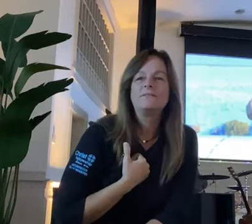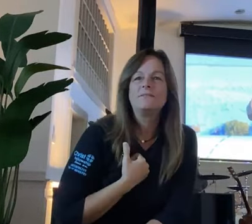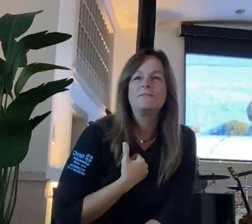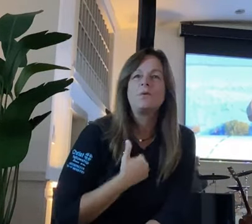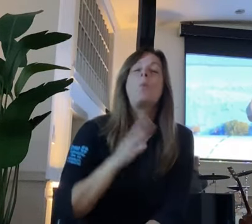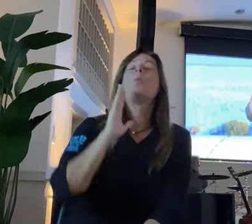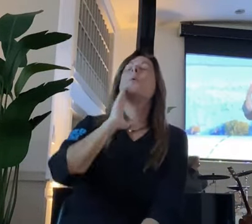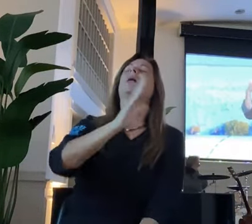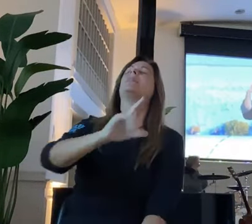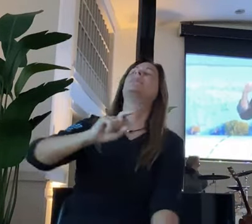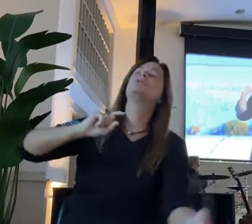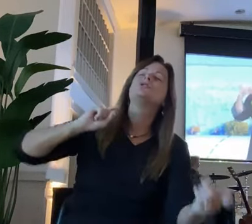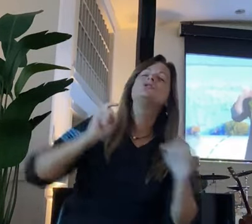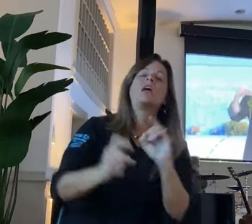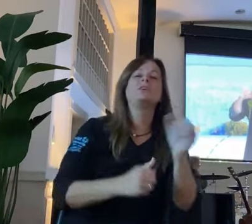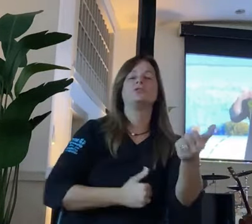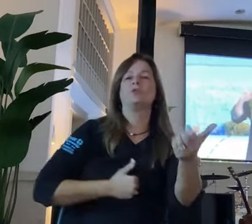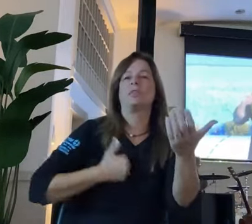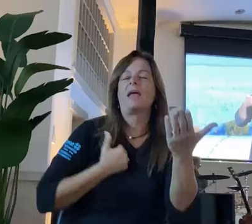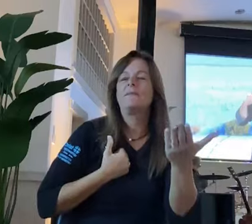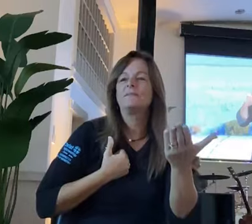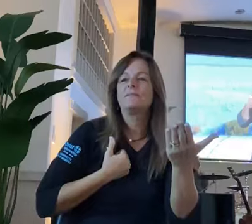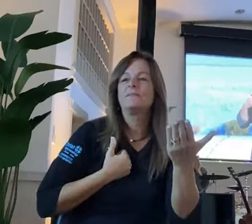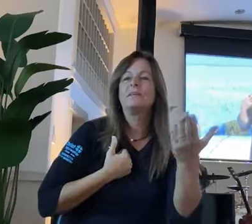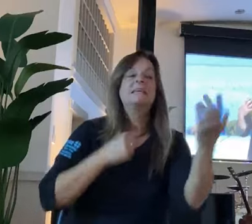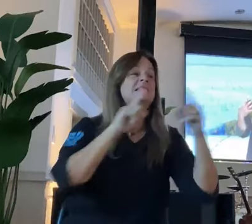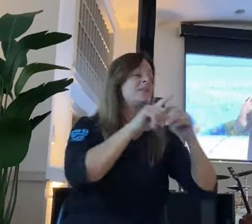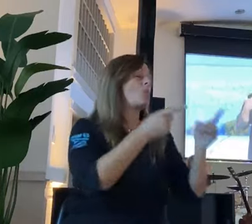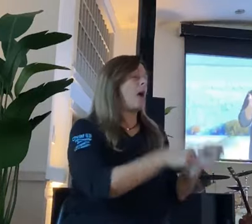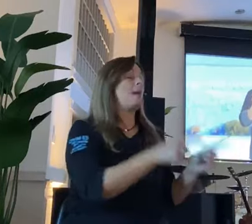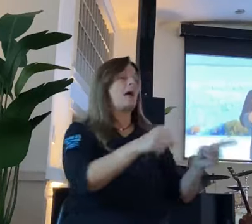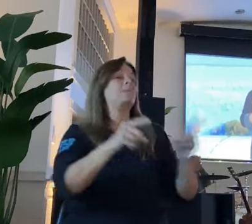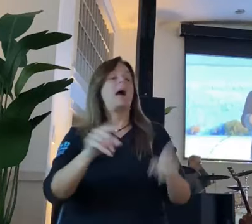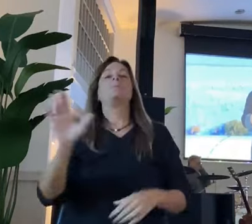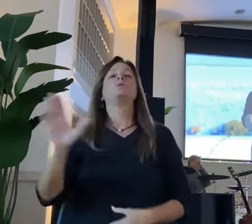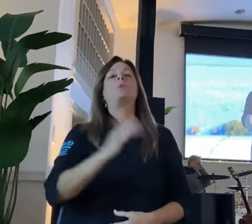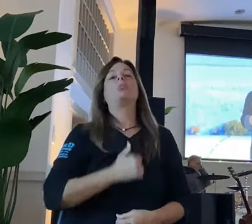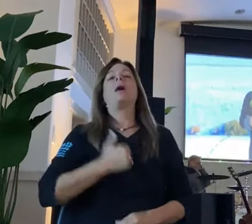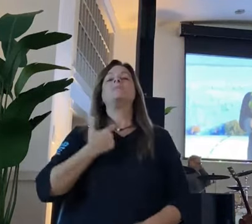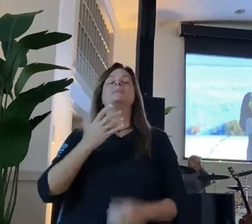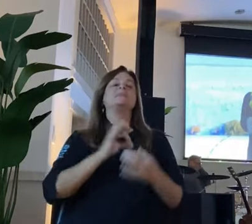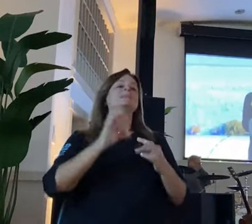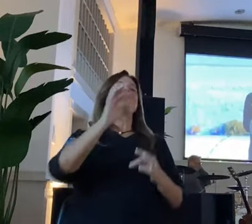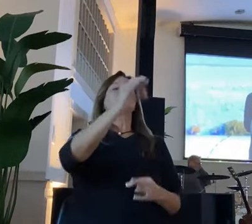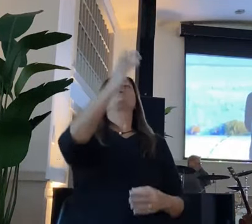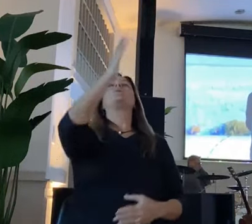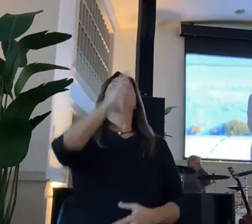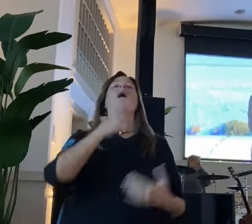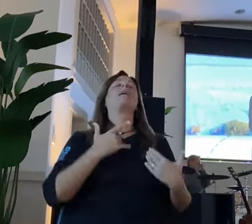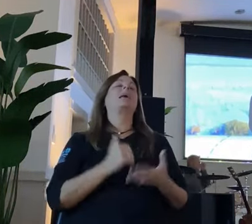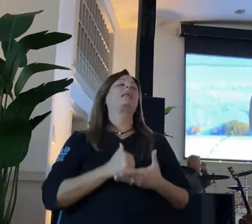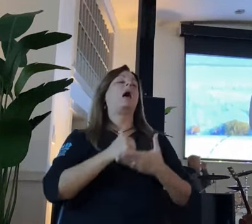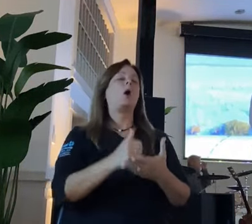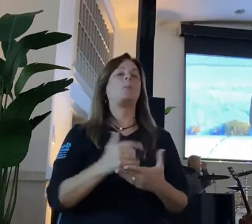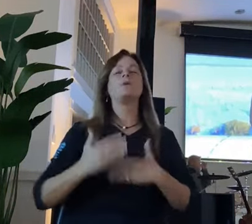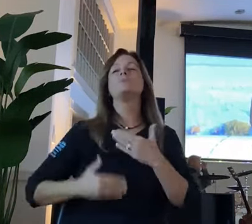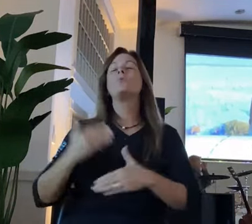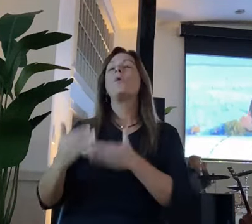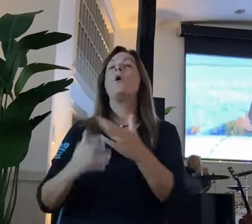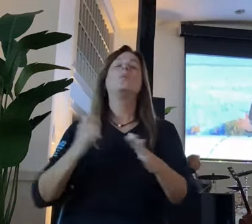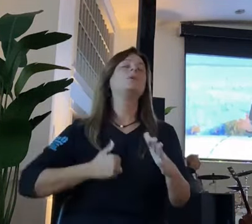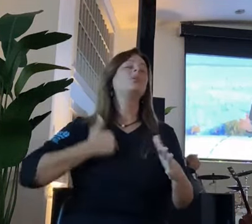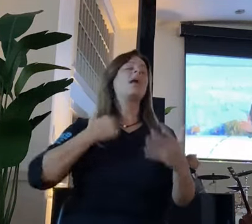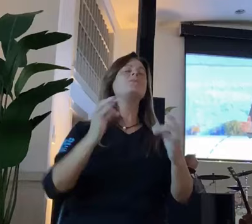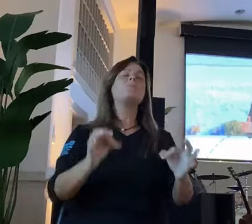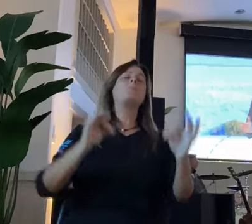that you've had in your life, some of the things that have been spoken over your life, and it will allow you to be filled with the Spirit of God in a way to live your life